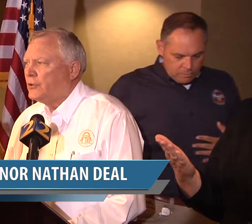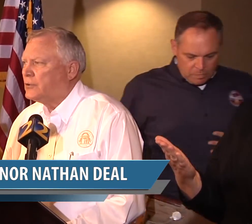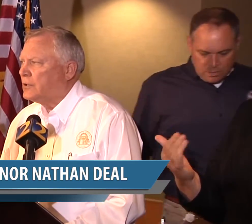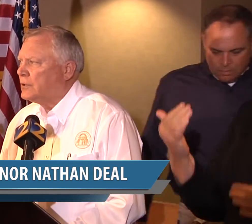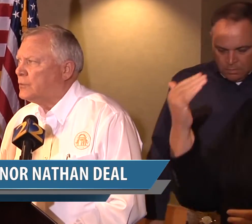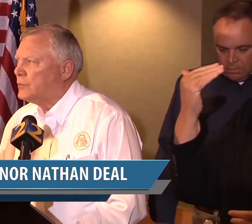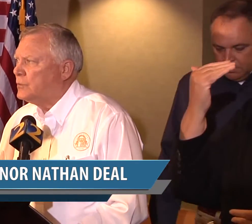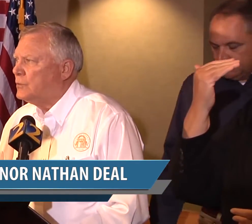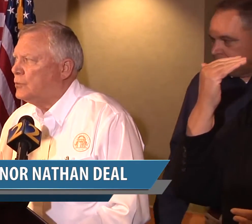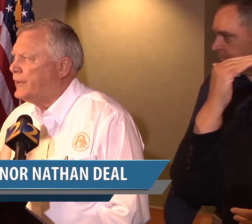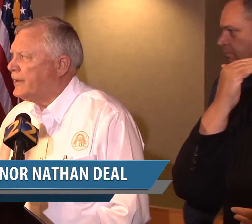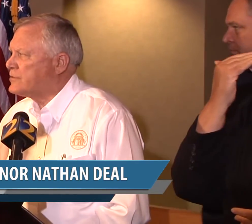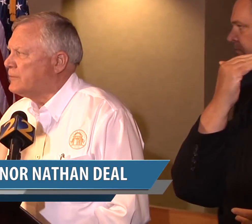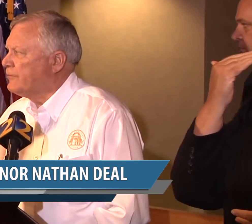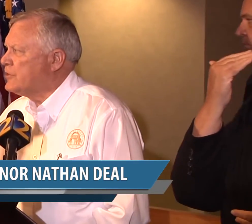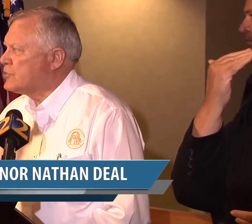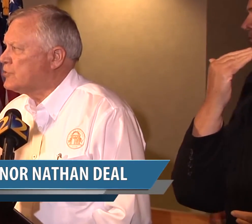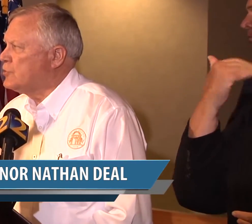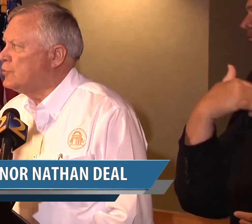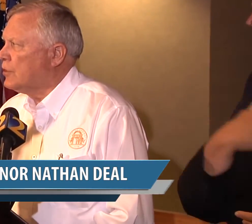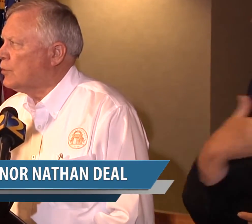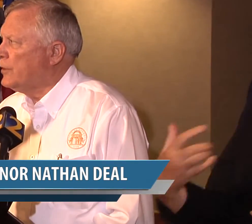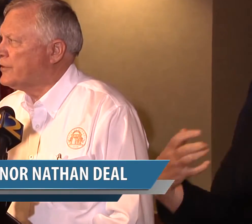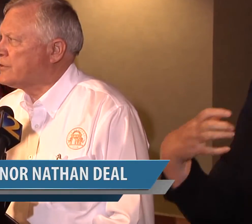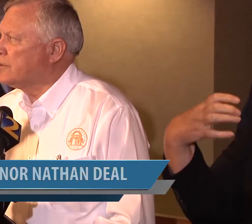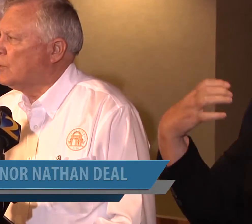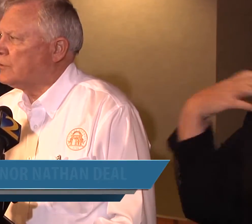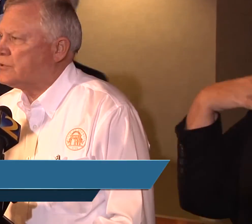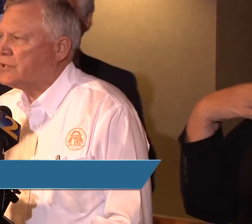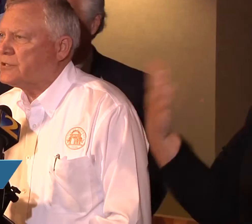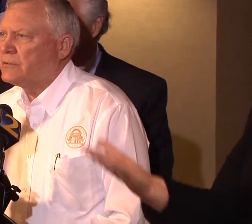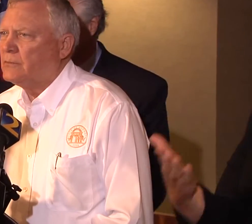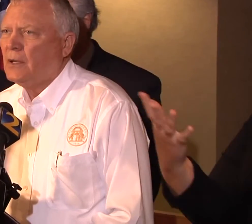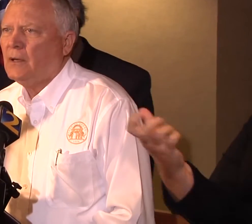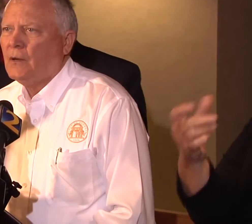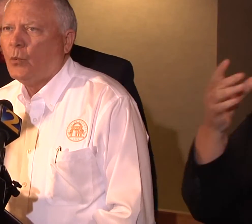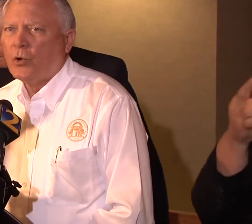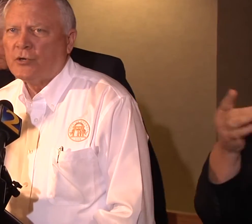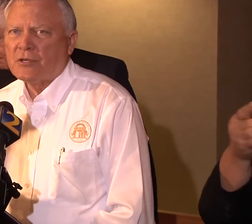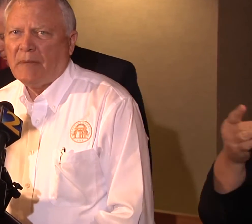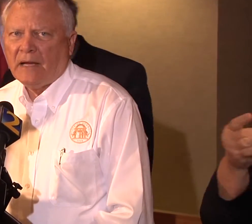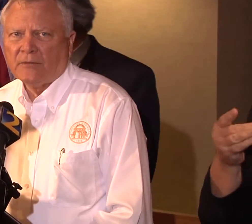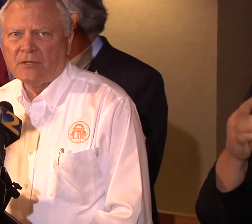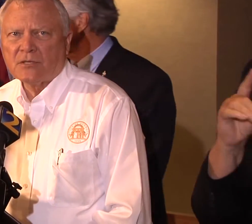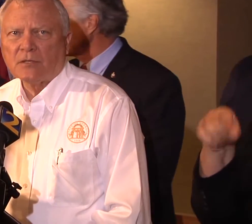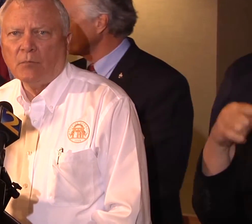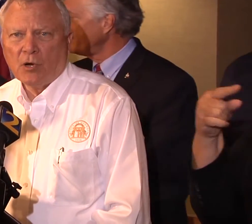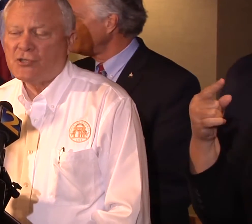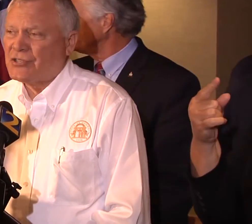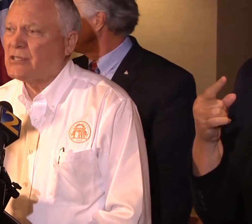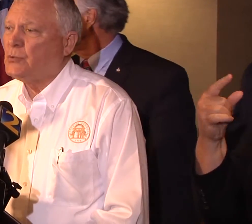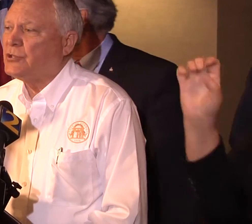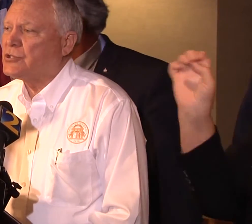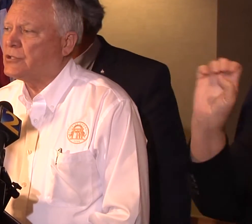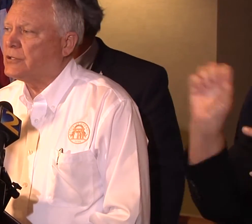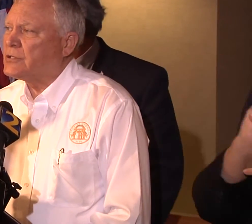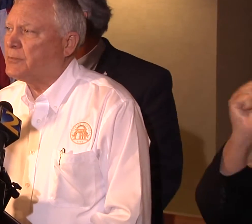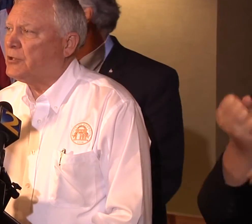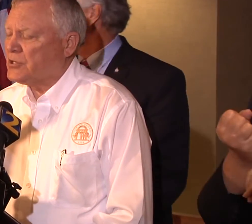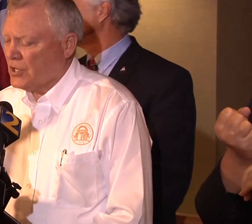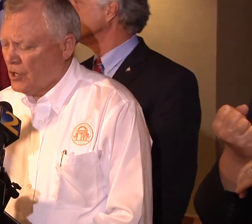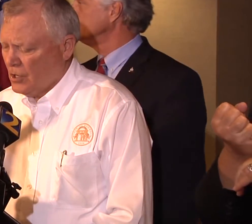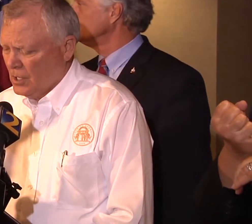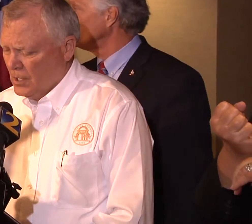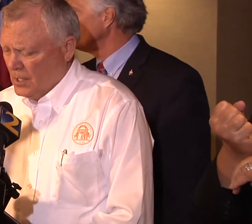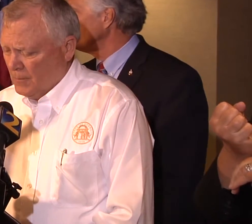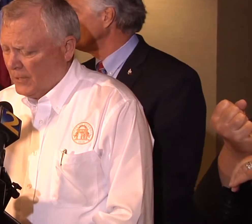I know that we have some officials who are with us that want to say some words about this emergency, which is